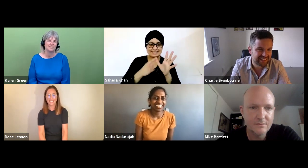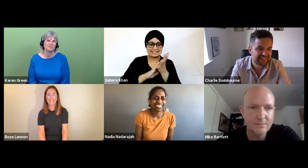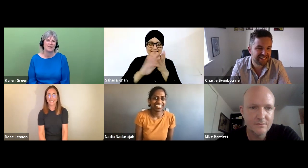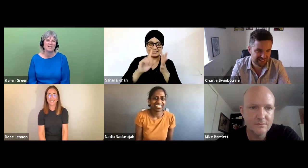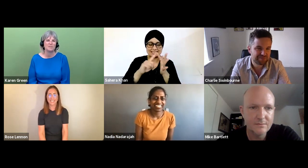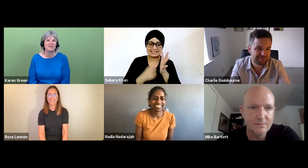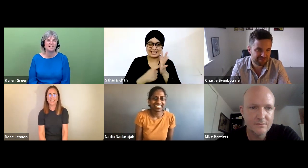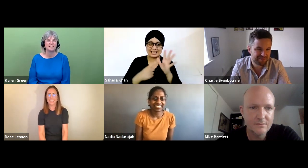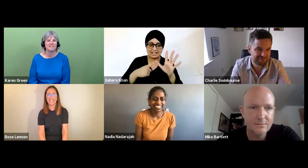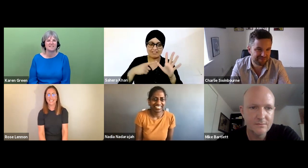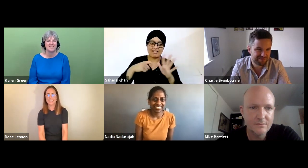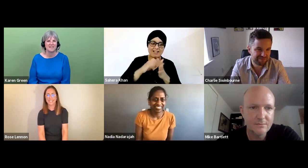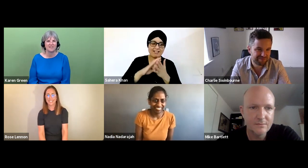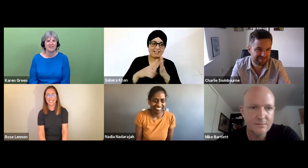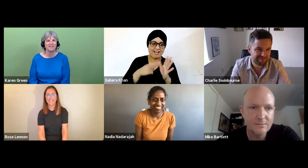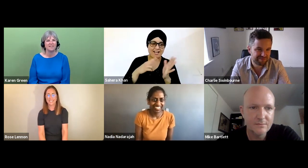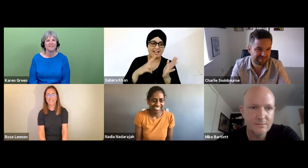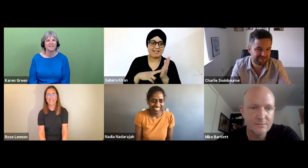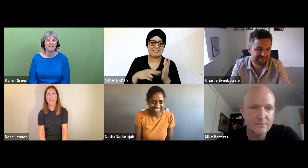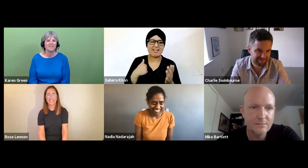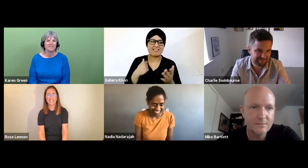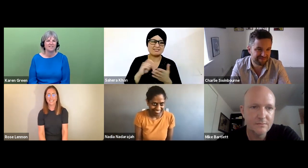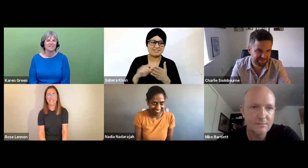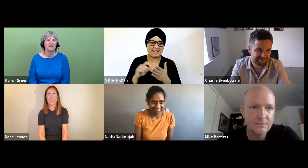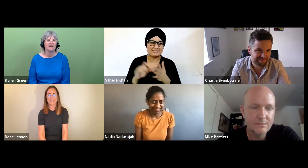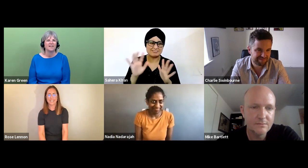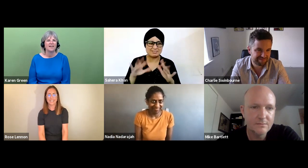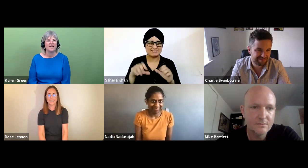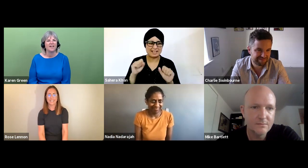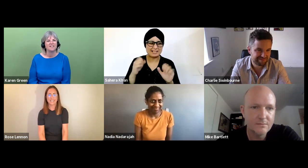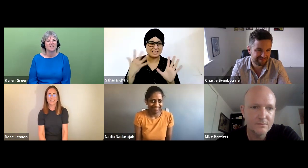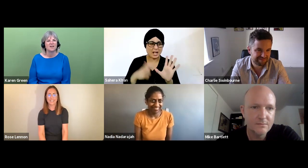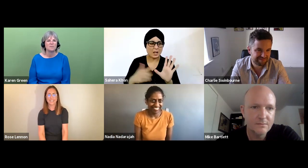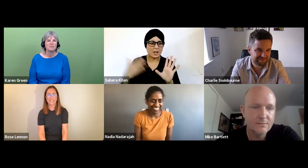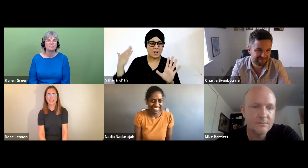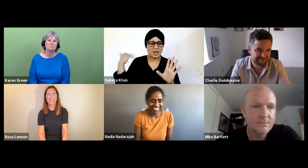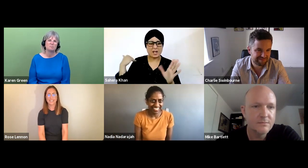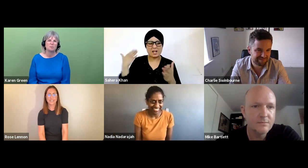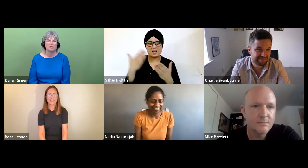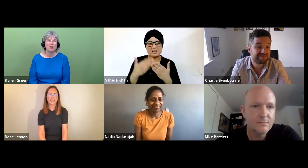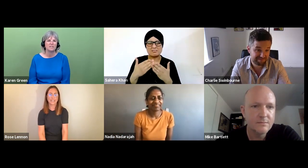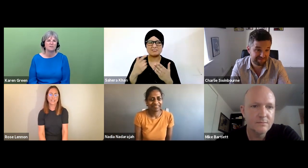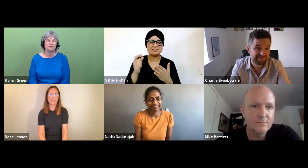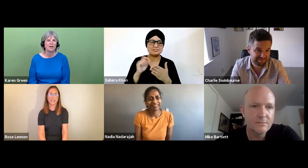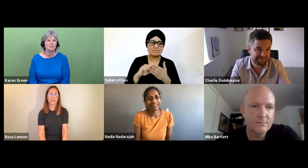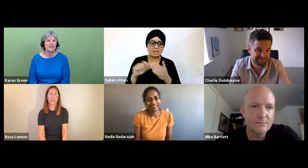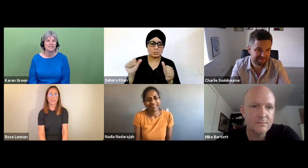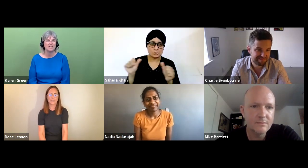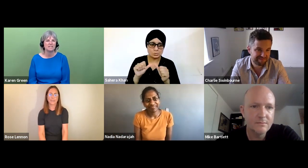My name is Sahera Khan, and I've been probably writing for about 10 years